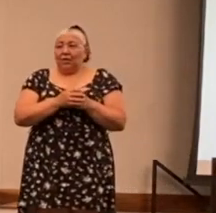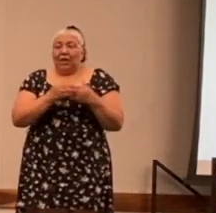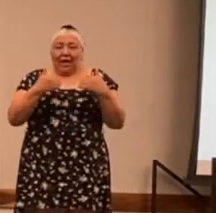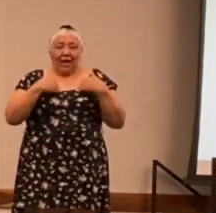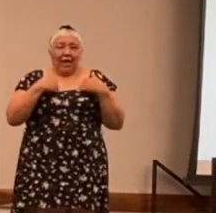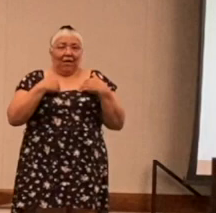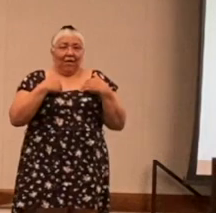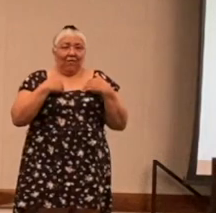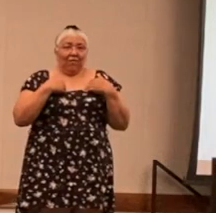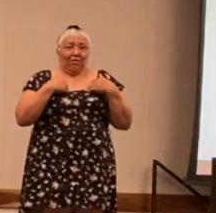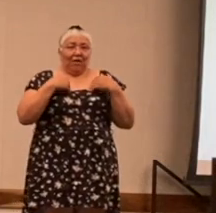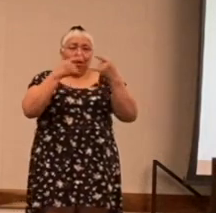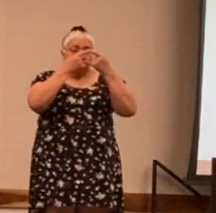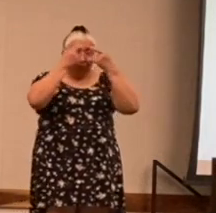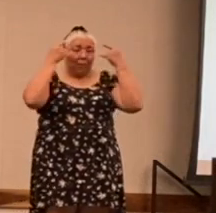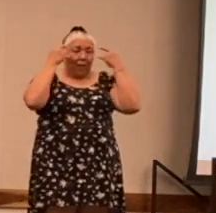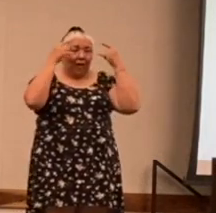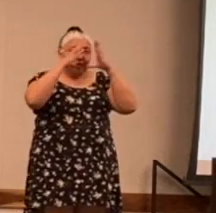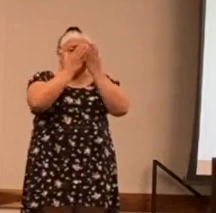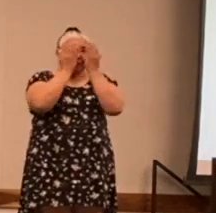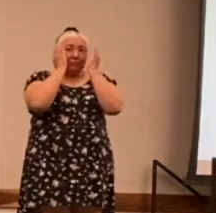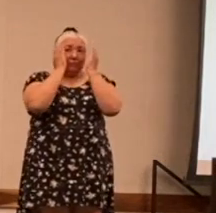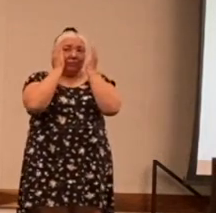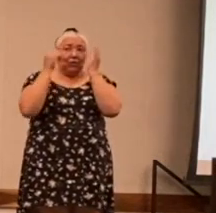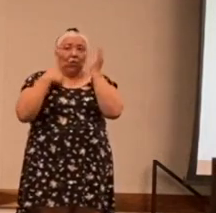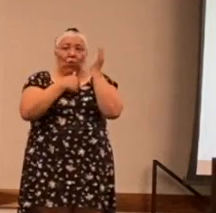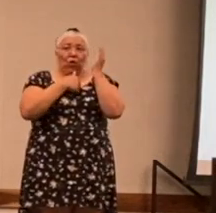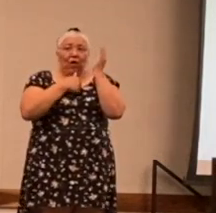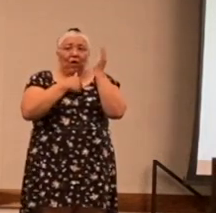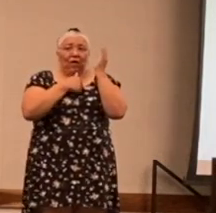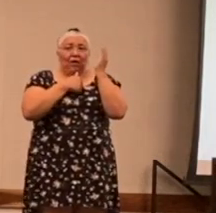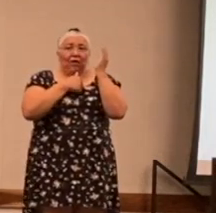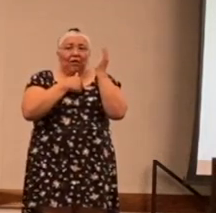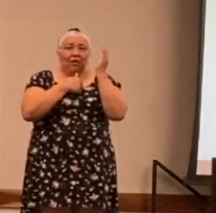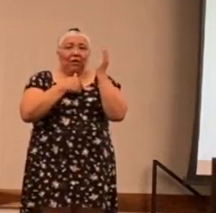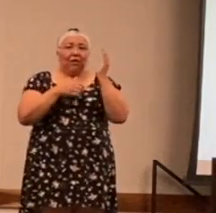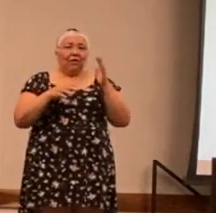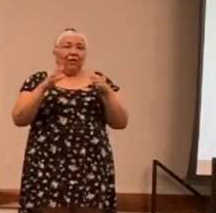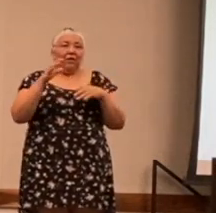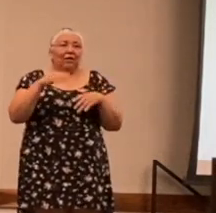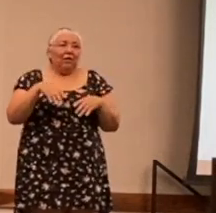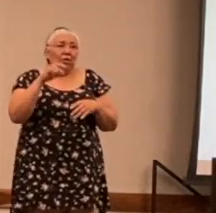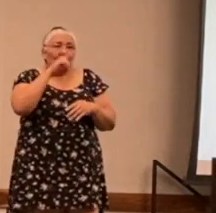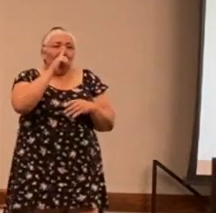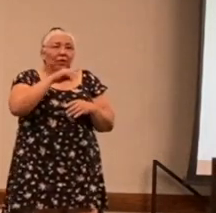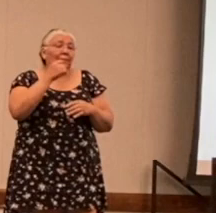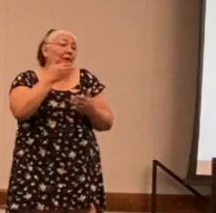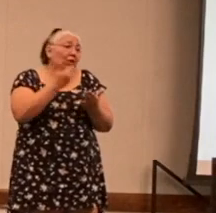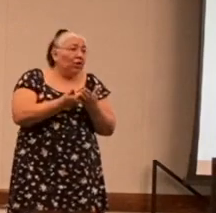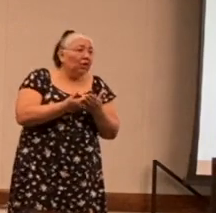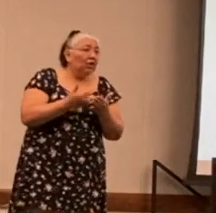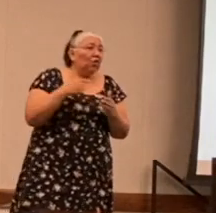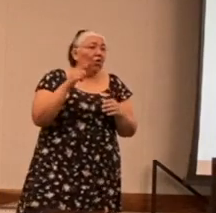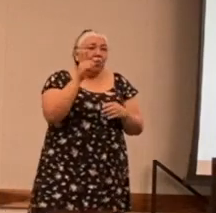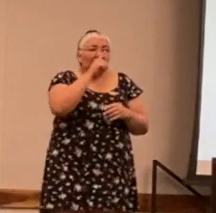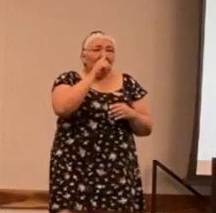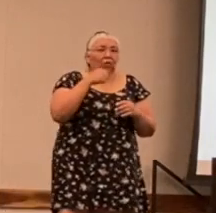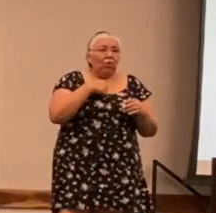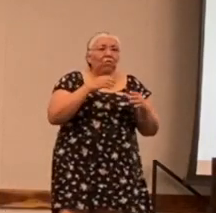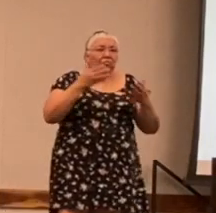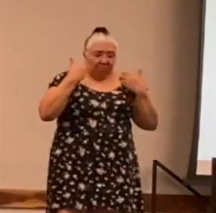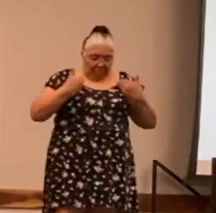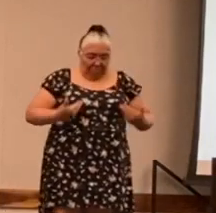on our masks, right? And we're portraying ourselves to be good or to pretend that we got it all